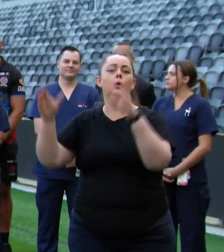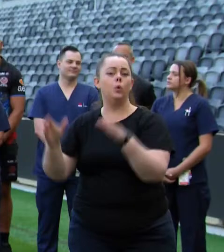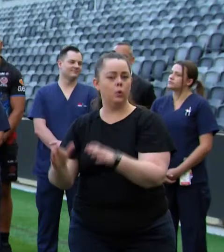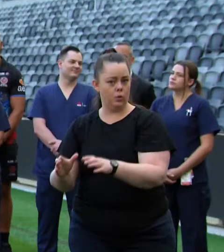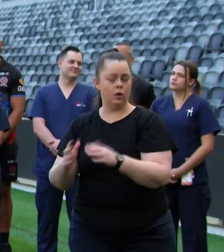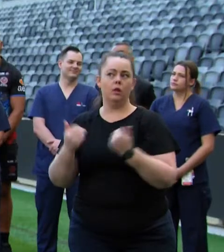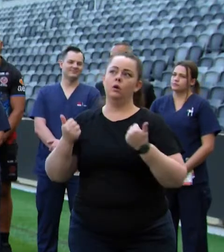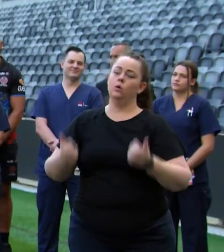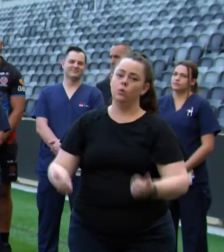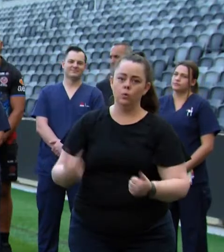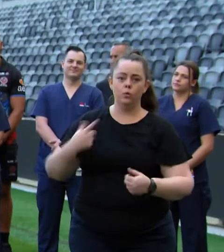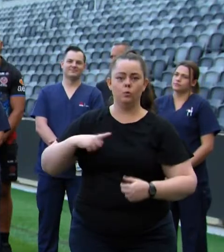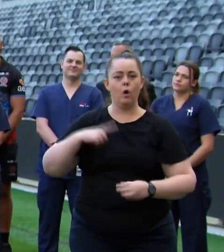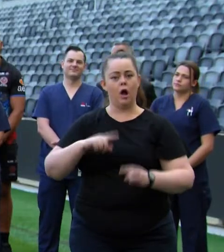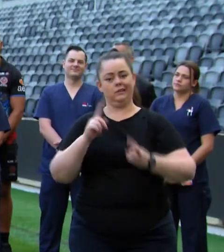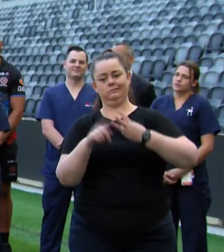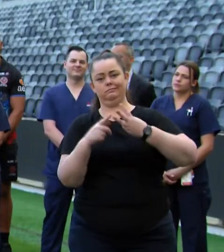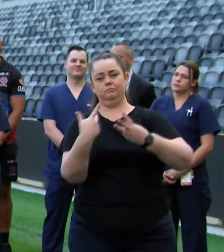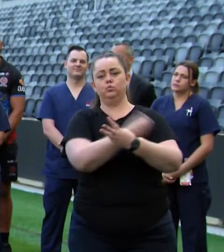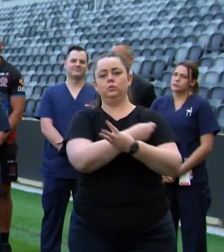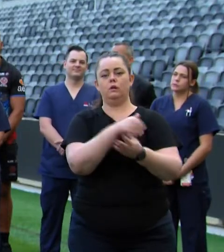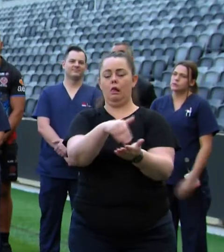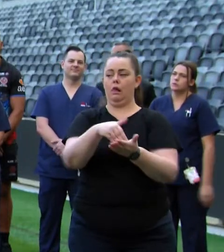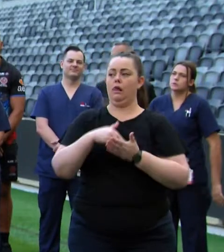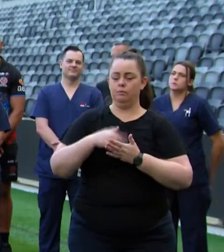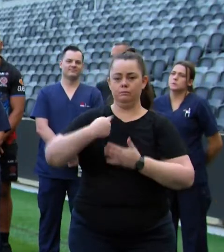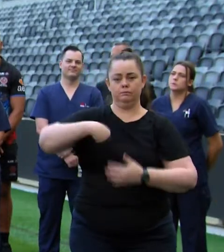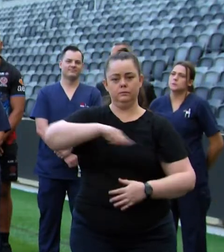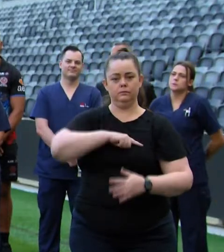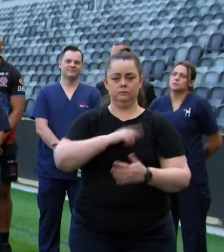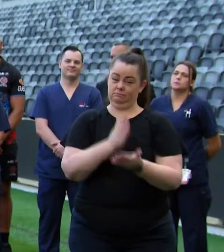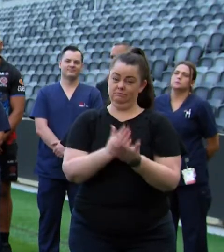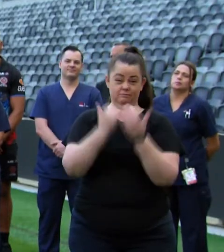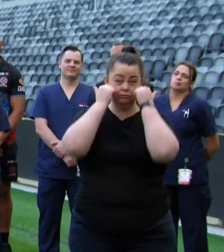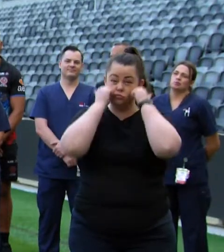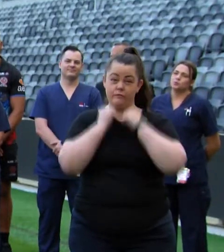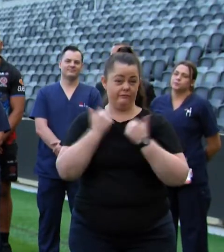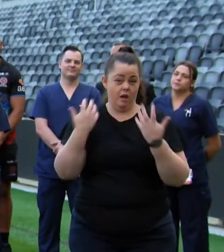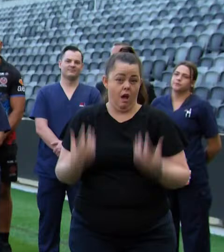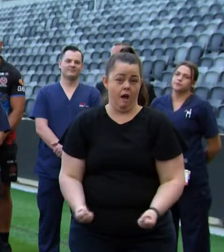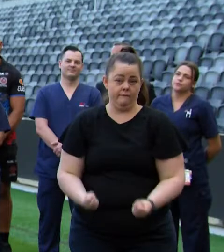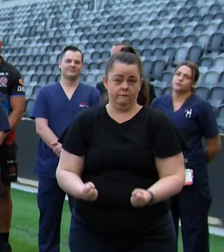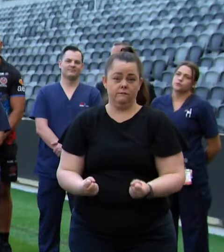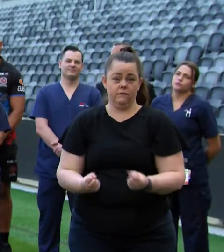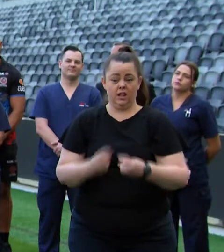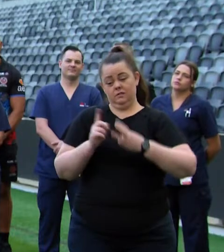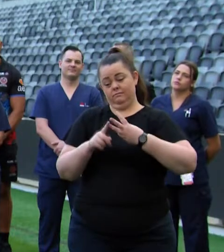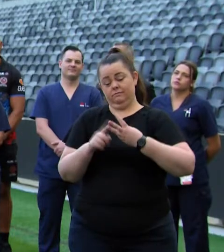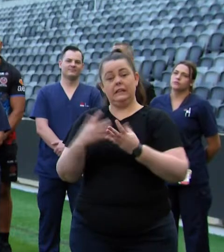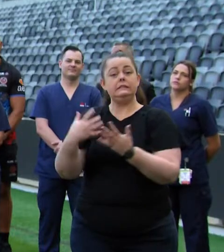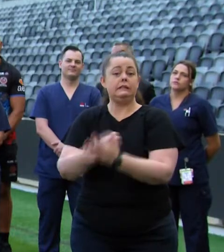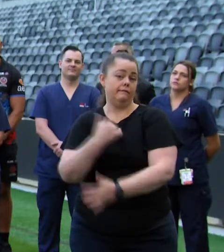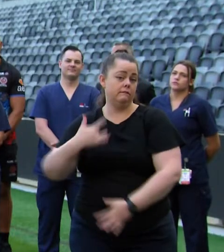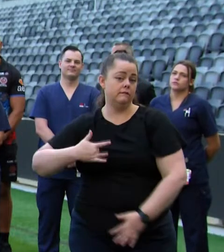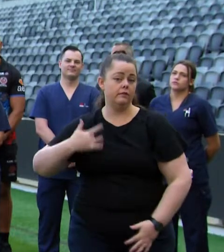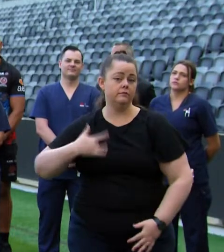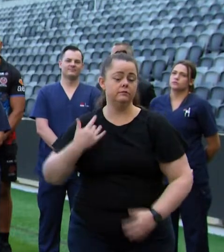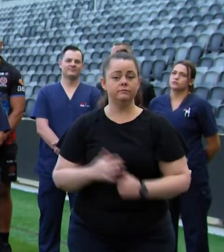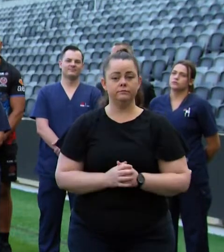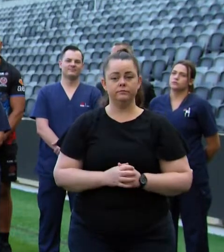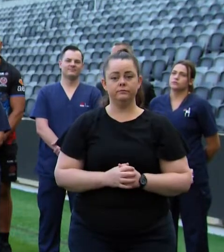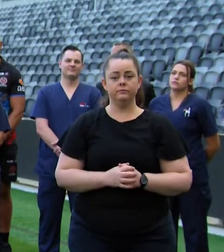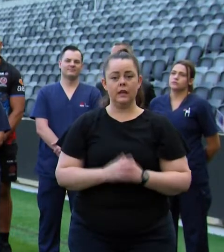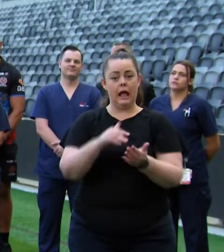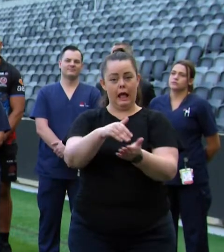respect of boosters. The evidence is clear, the facts are undisputed, and that is that boosters save lives. They